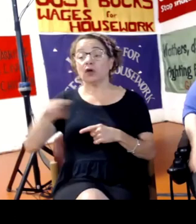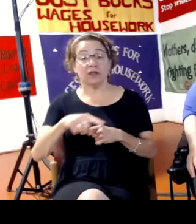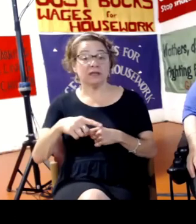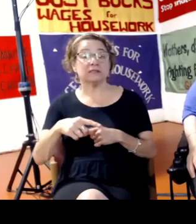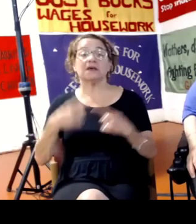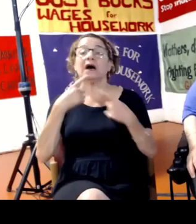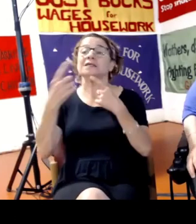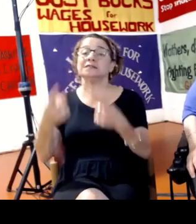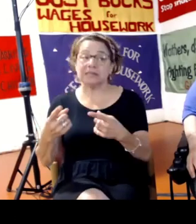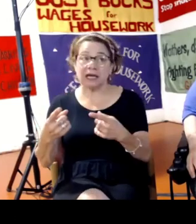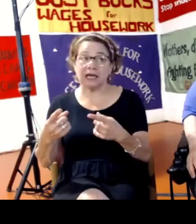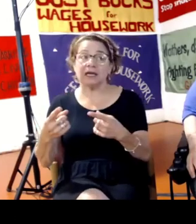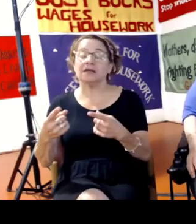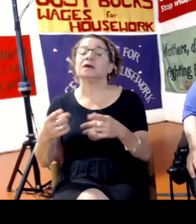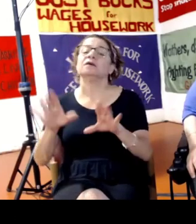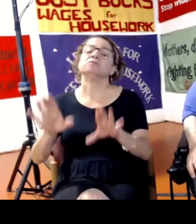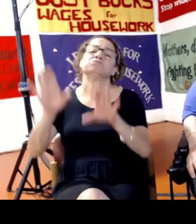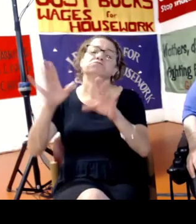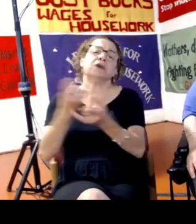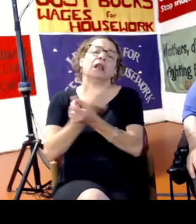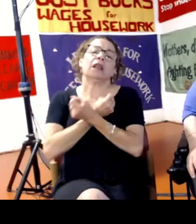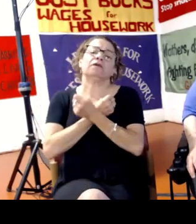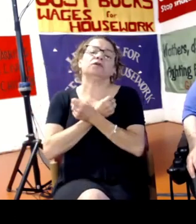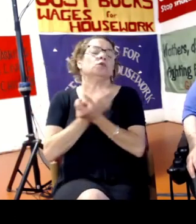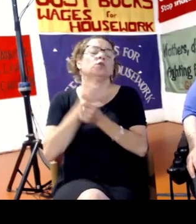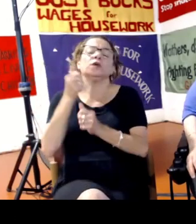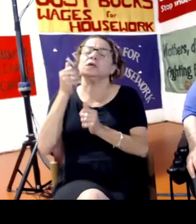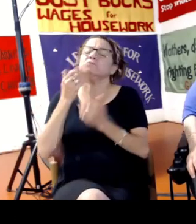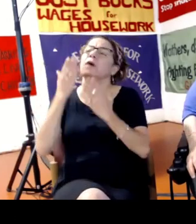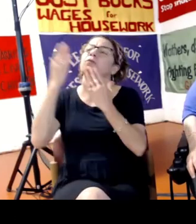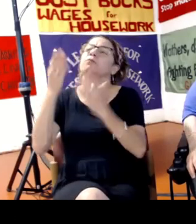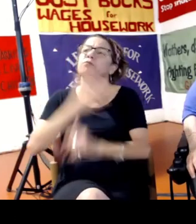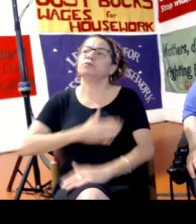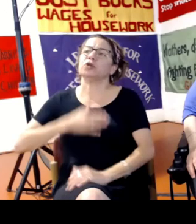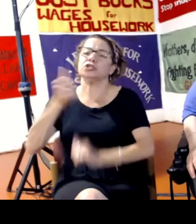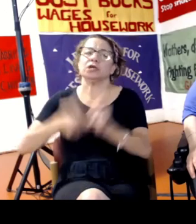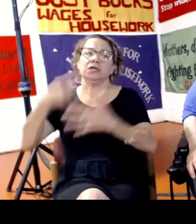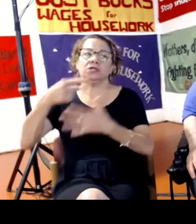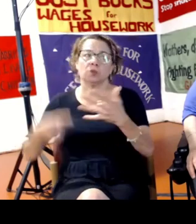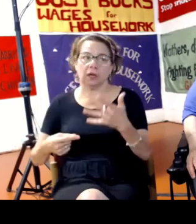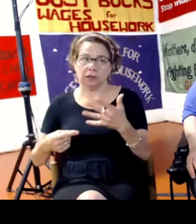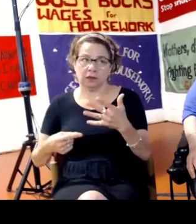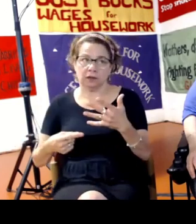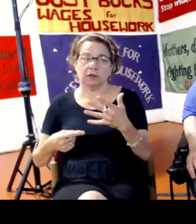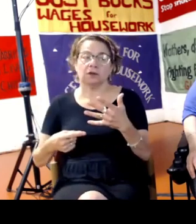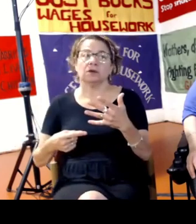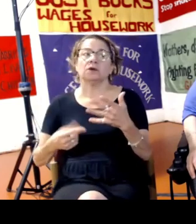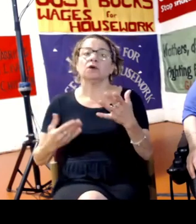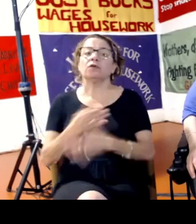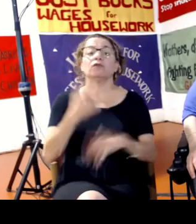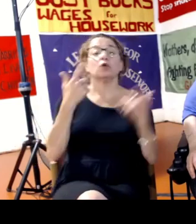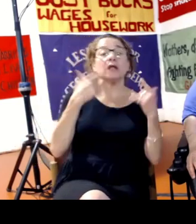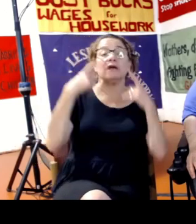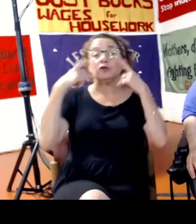you, and we appreciate all you have done. Through laughter and through tears,